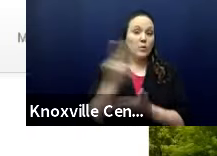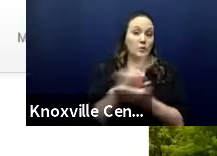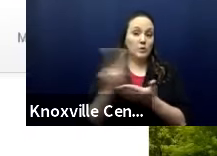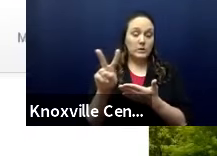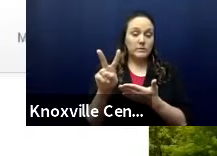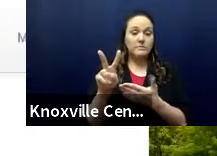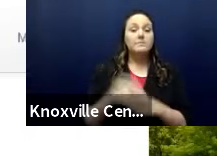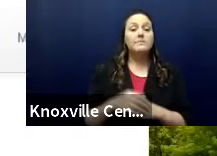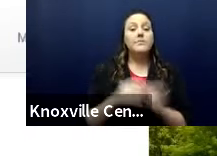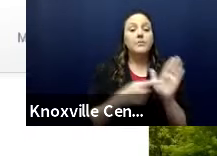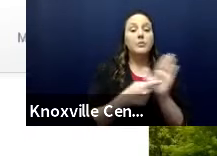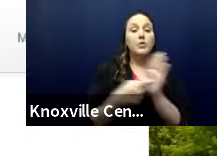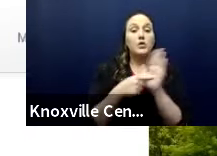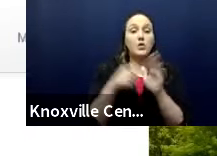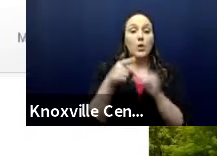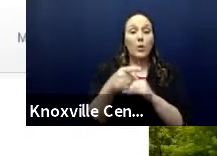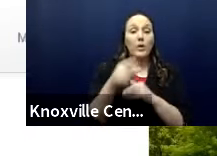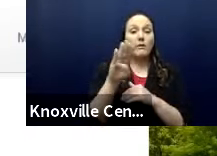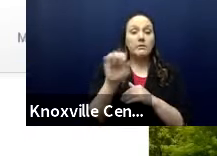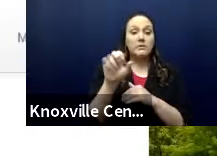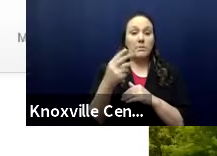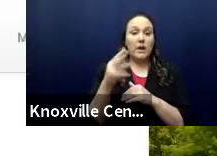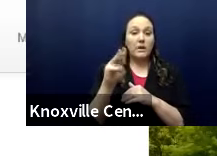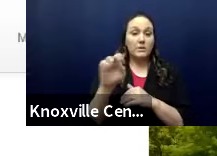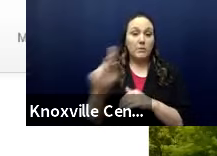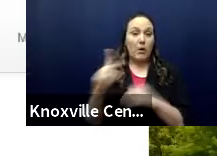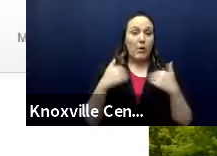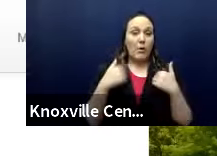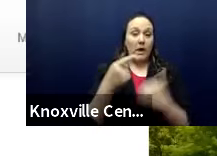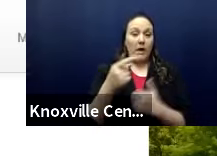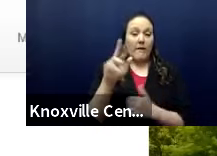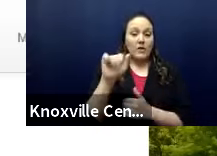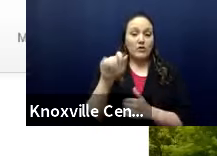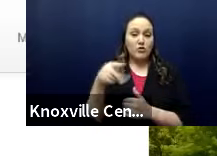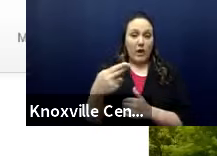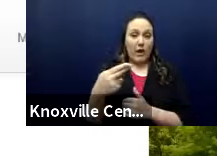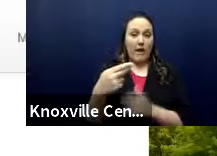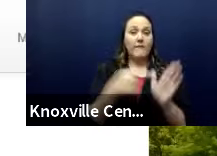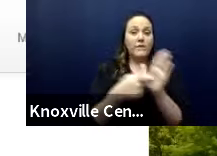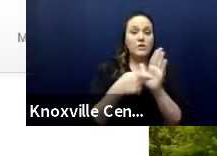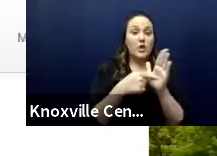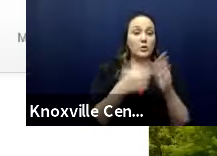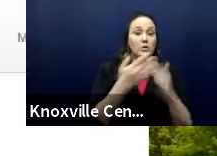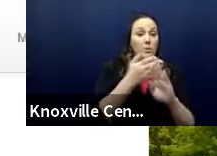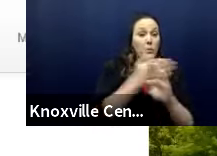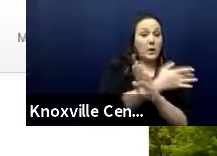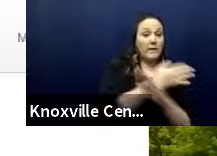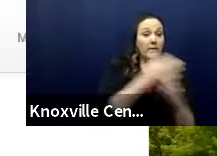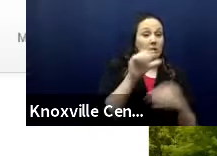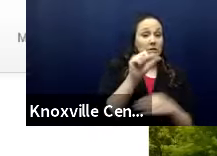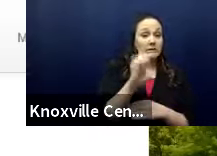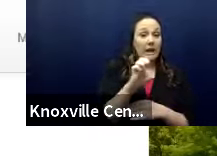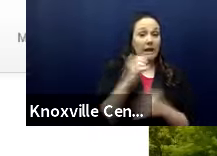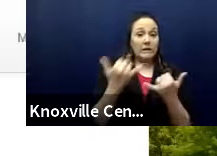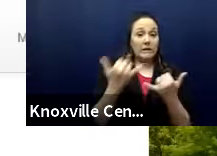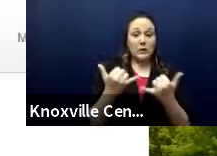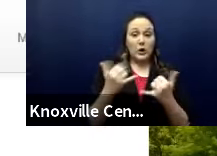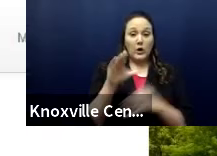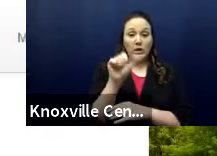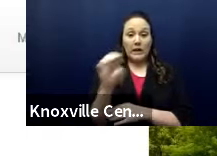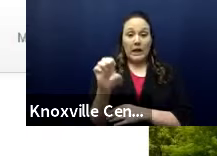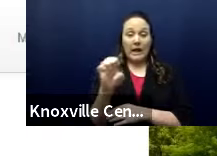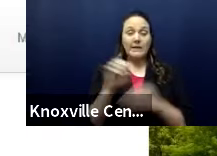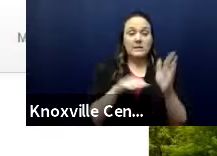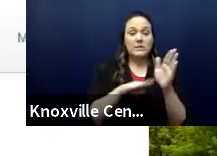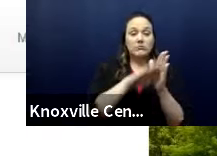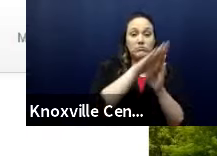To illustrate this benchmark, we have a bar graph that shows previous cases, new cases, and the growth rate over time. This